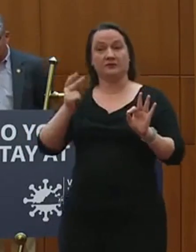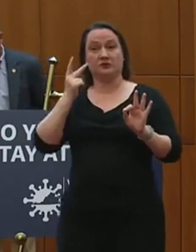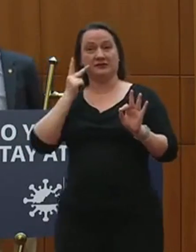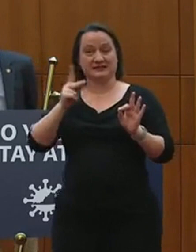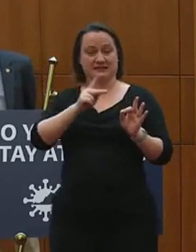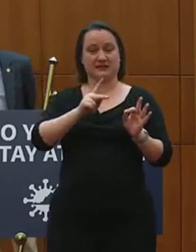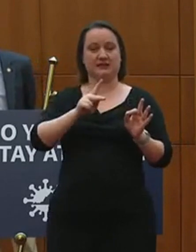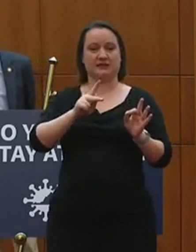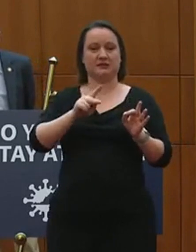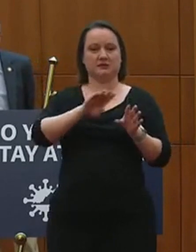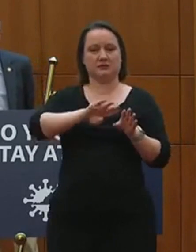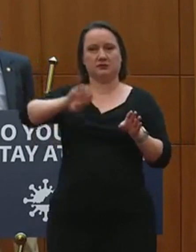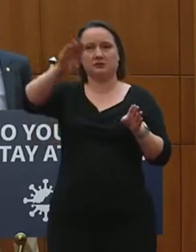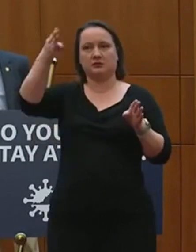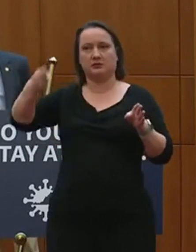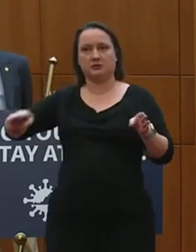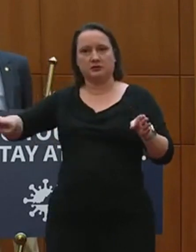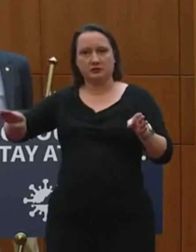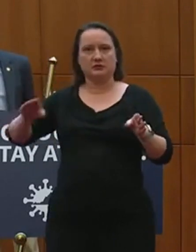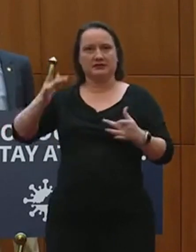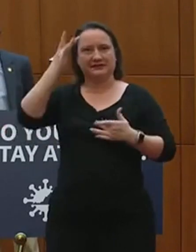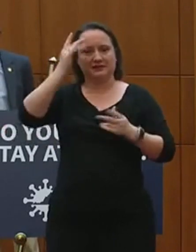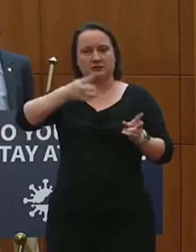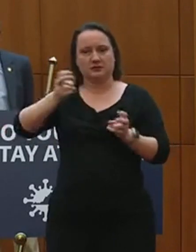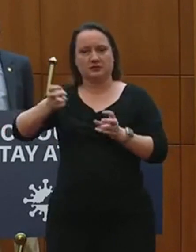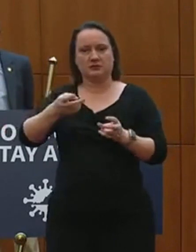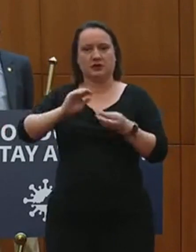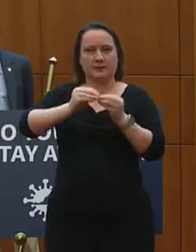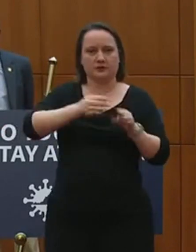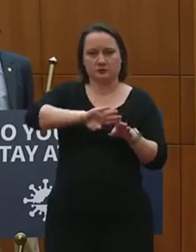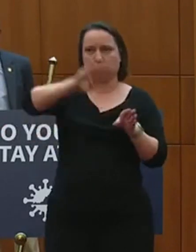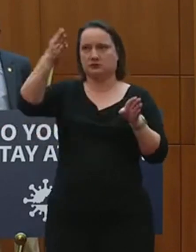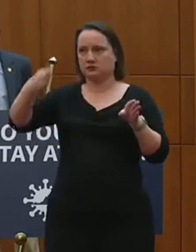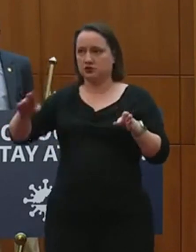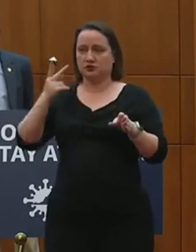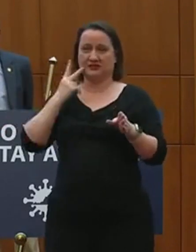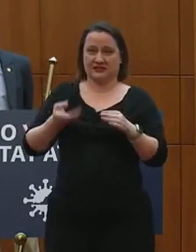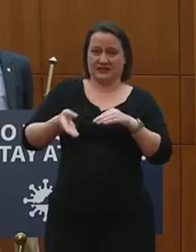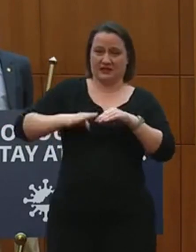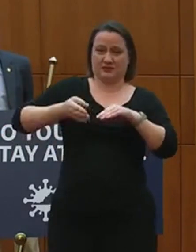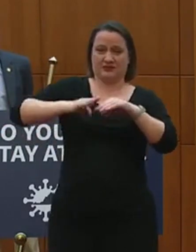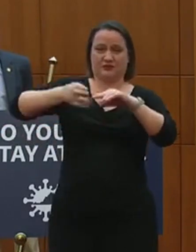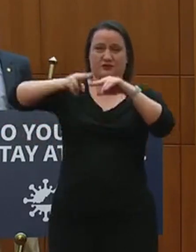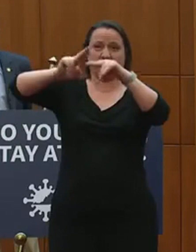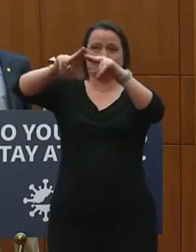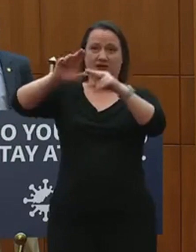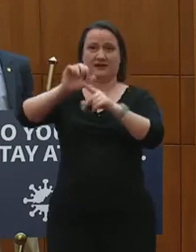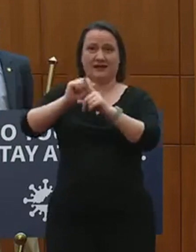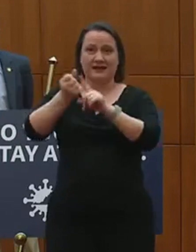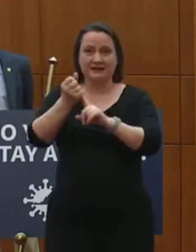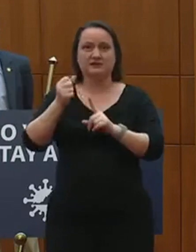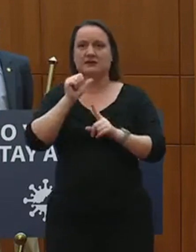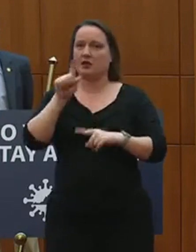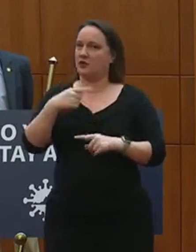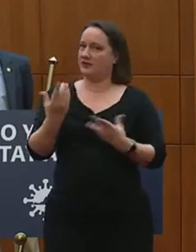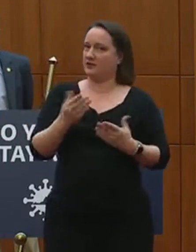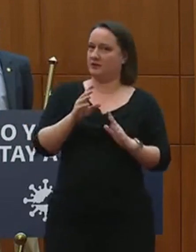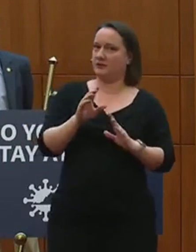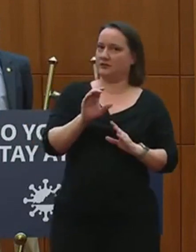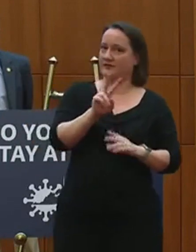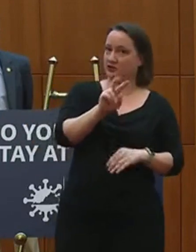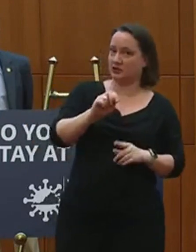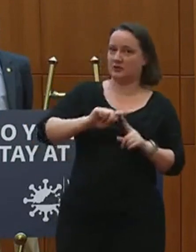curves of the hospitalizations that we're seeing, of the increased cases that we're seeing, not only here in Virginia, but in other areas